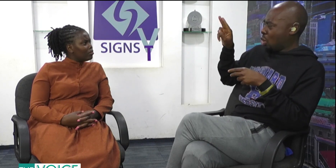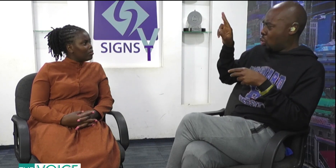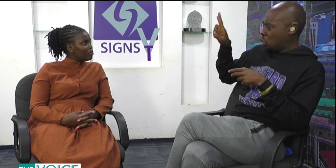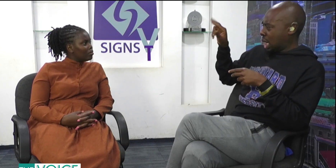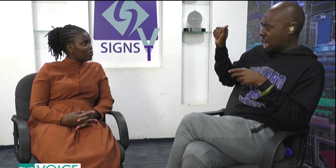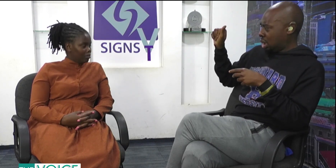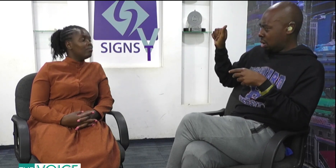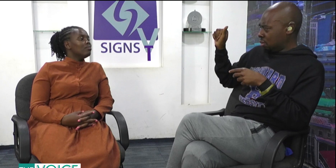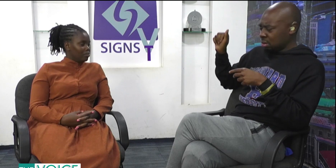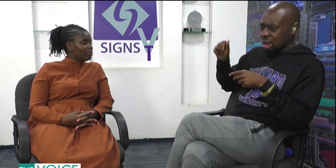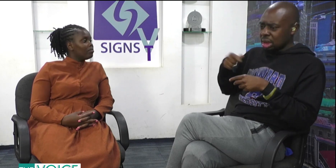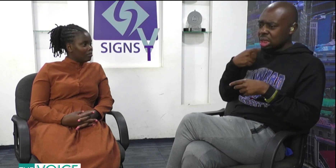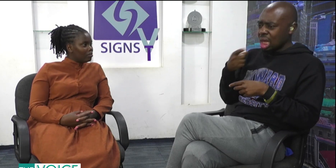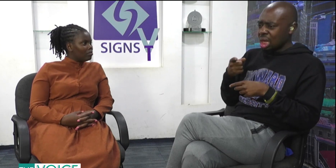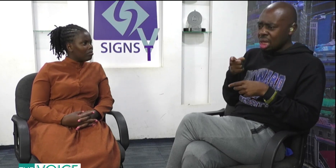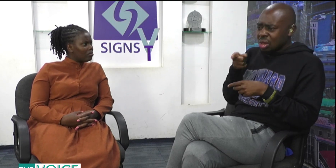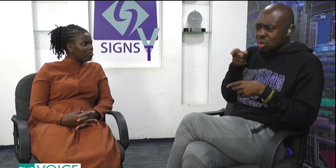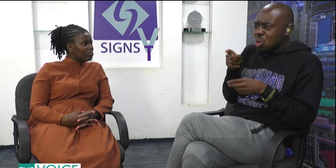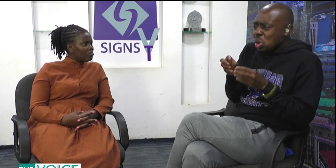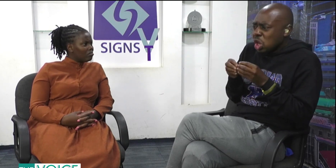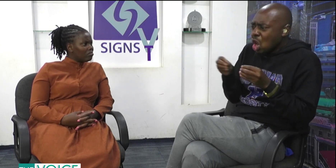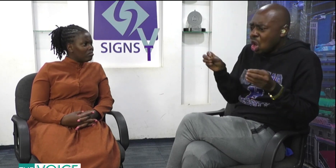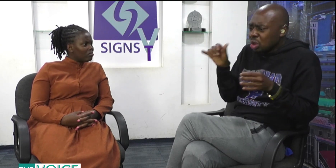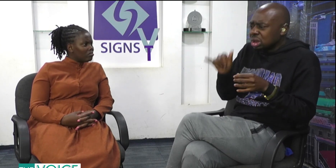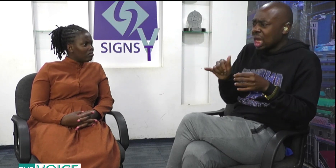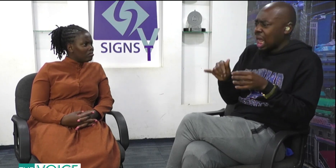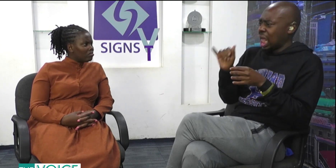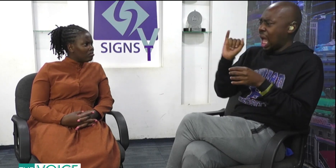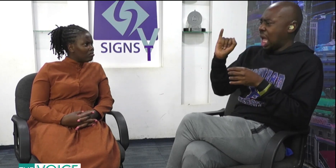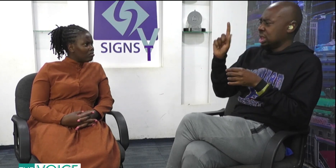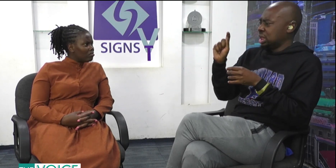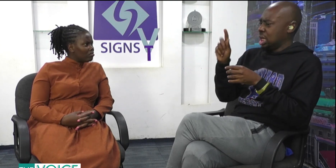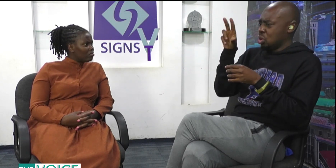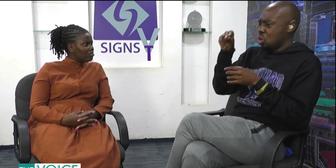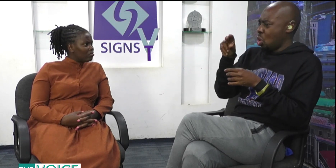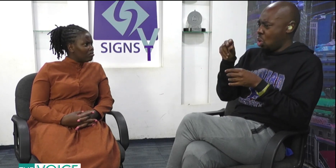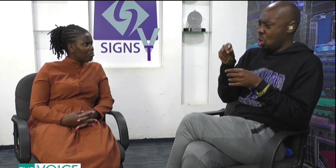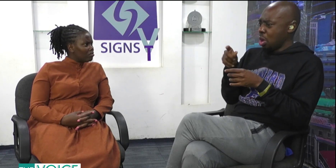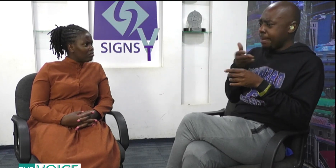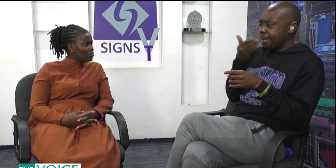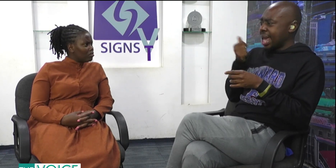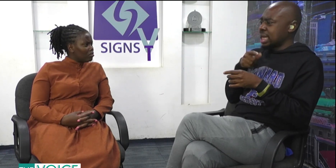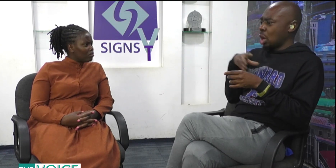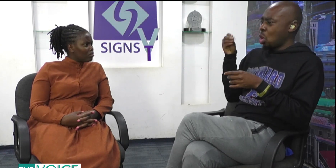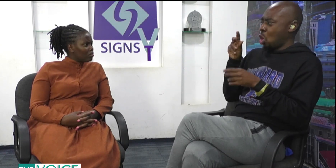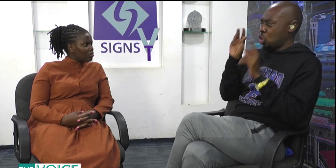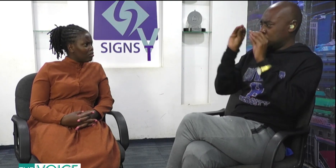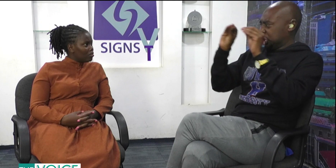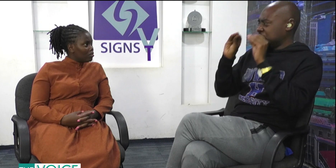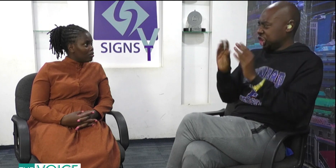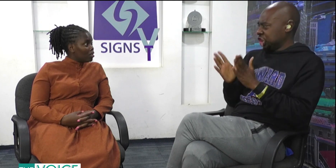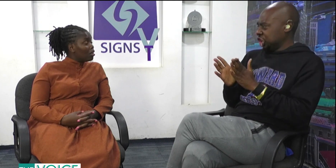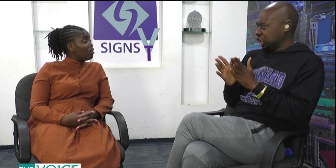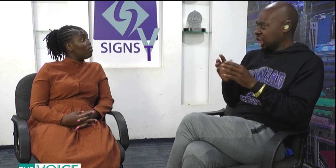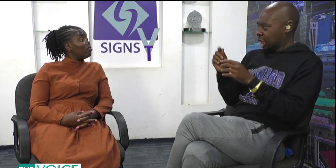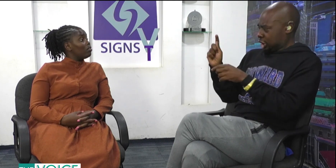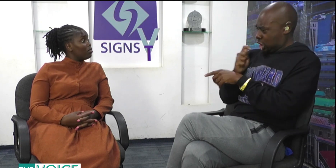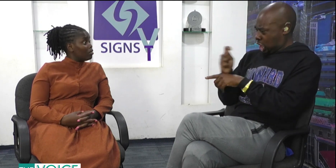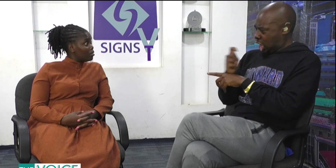IT. Then there is a teacher, one of my teachers, lecturers. She asked me, she goes by the name Laura.